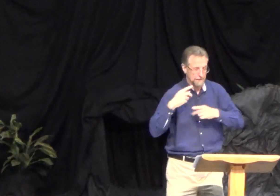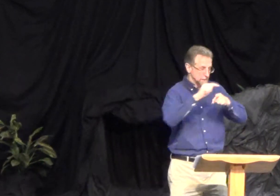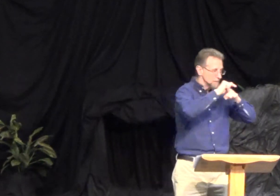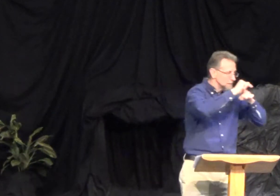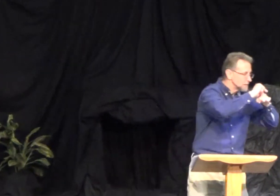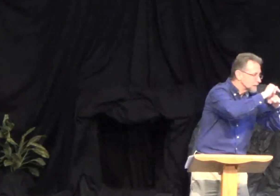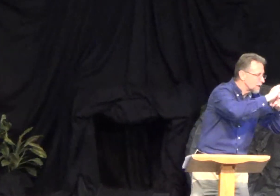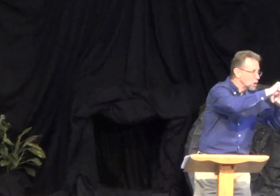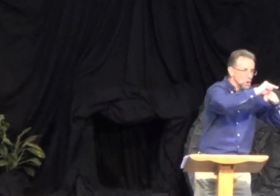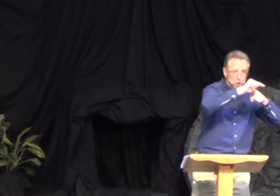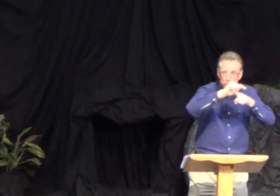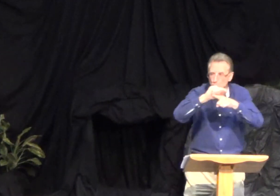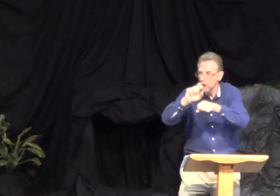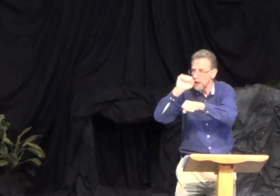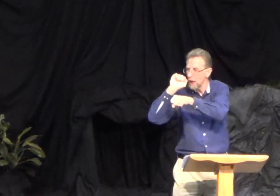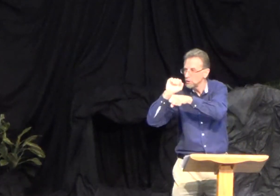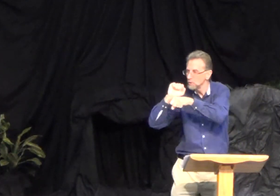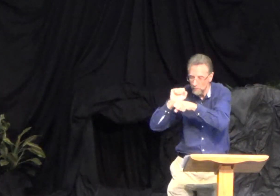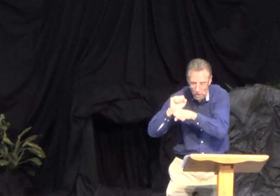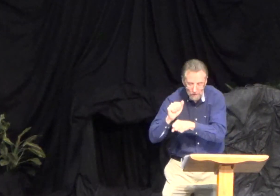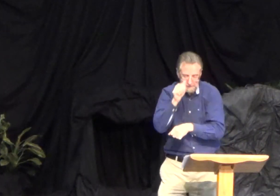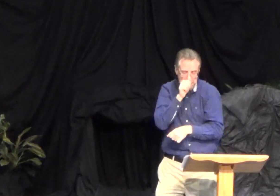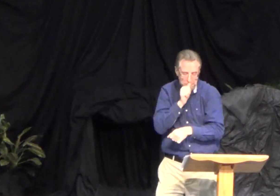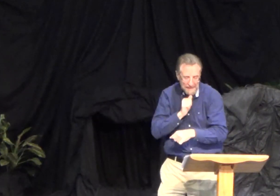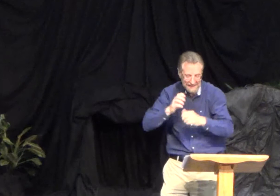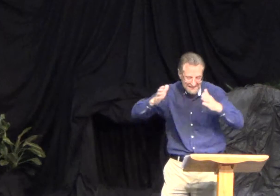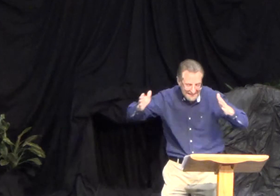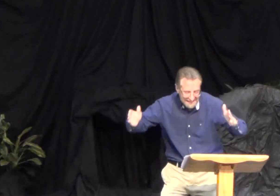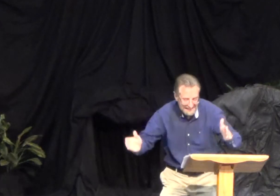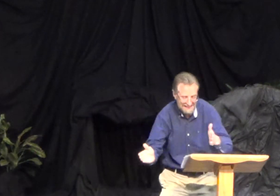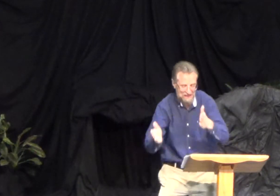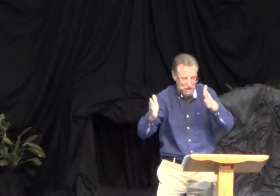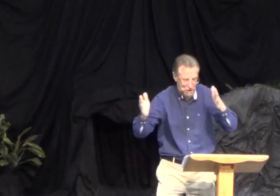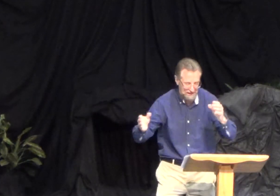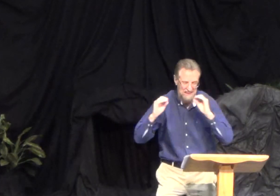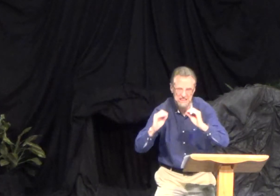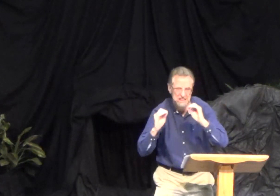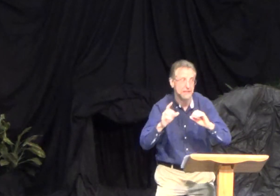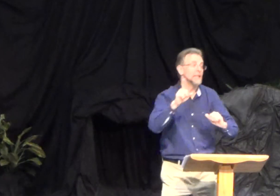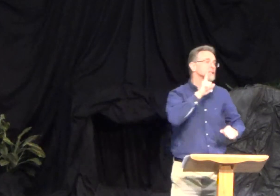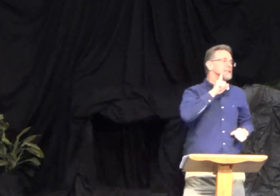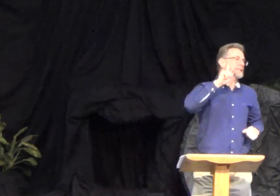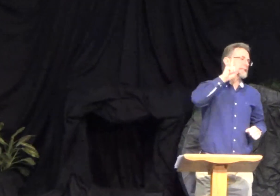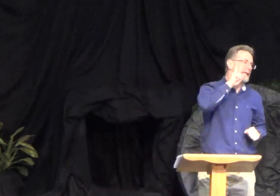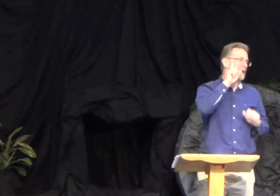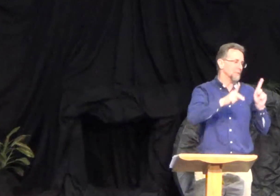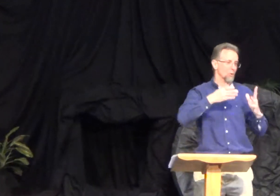We have an opportunity, and our responsibility to train others to work, to be patient and encouraging, to teach